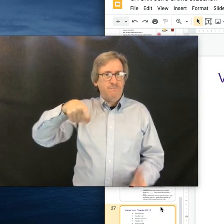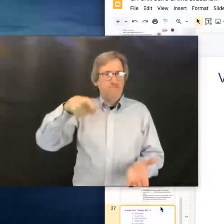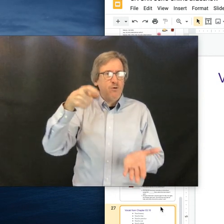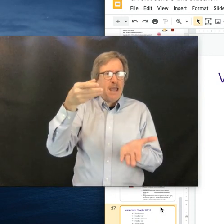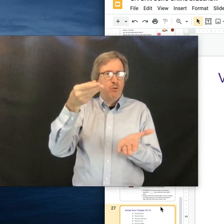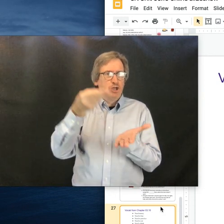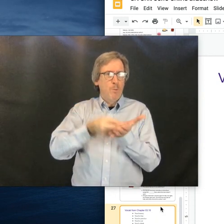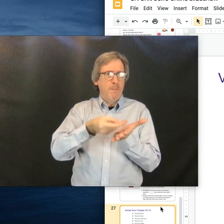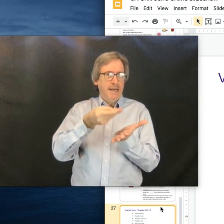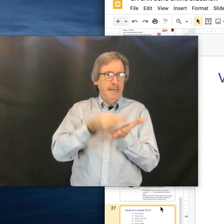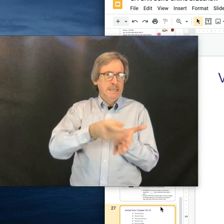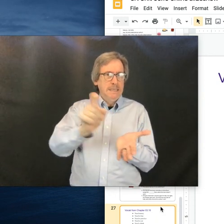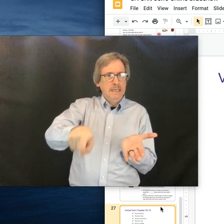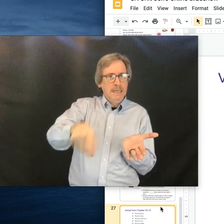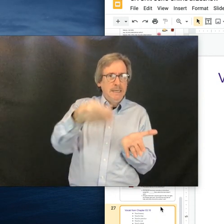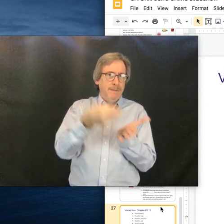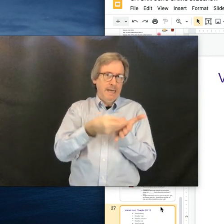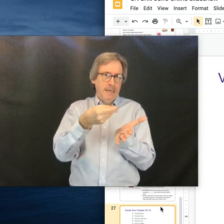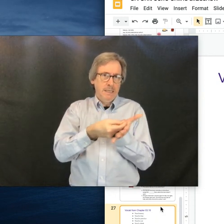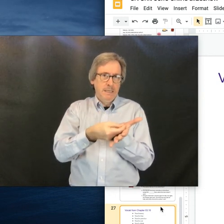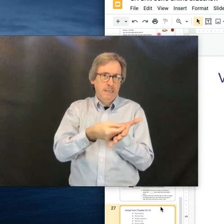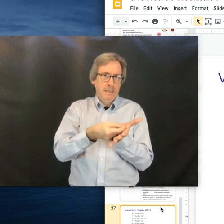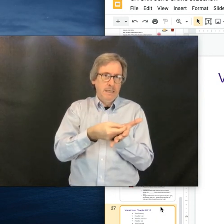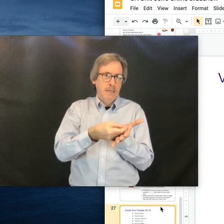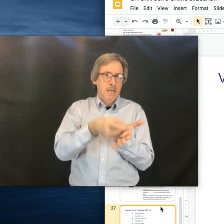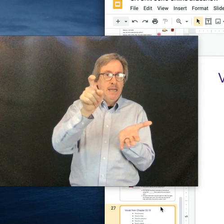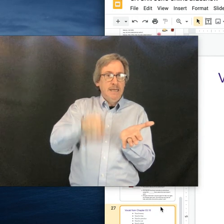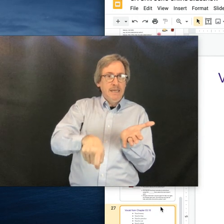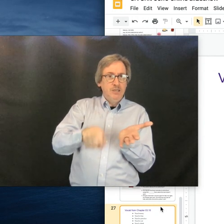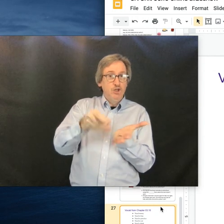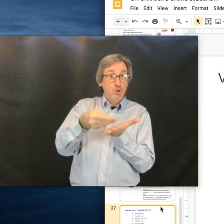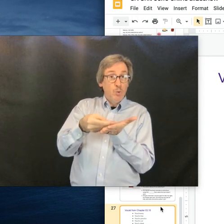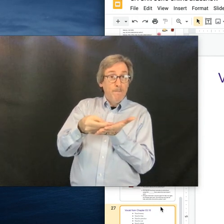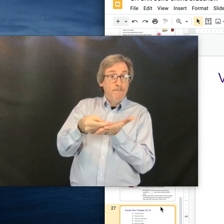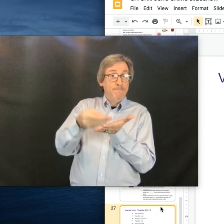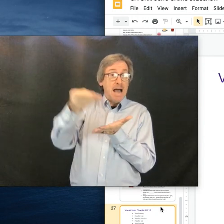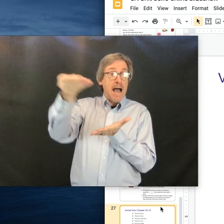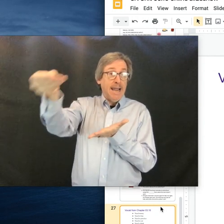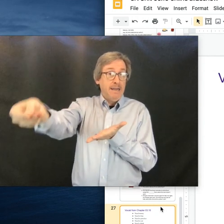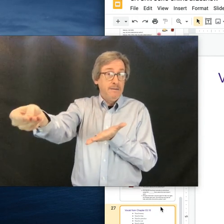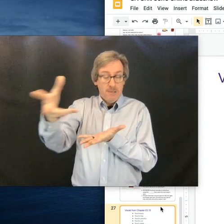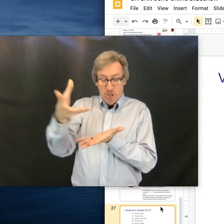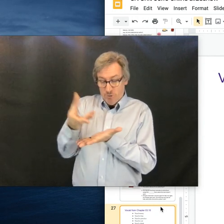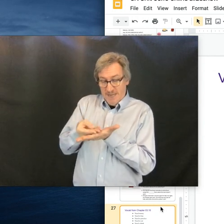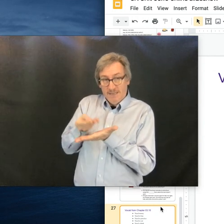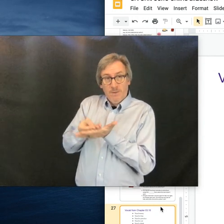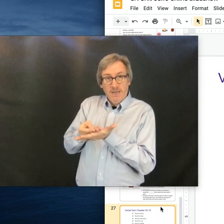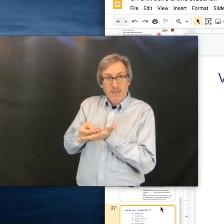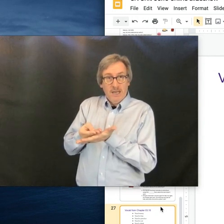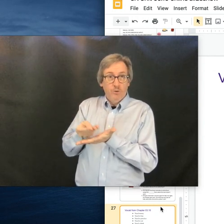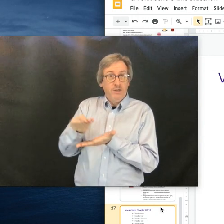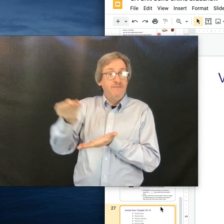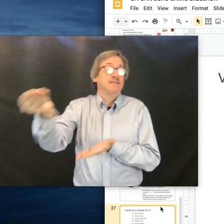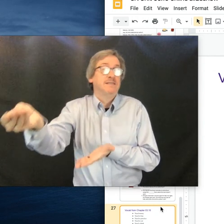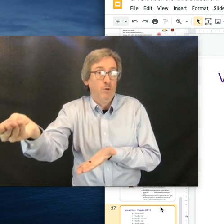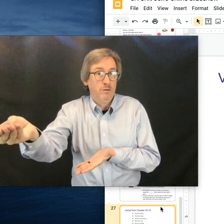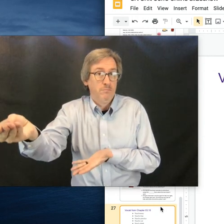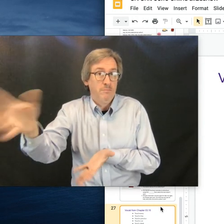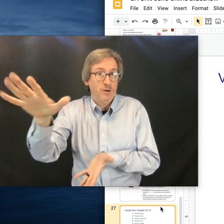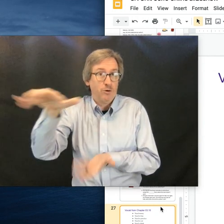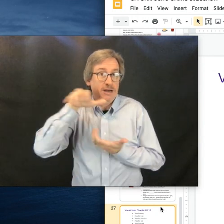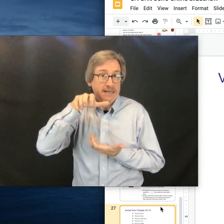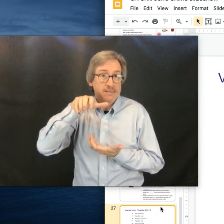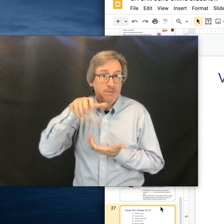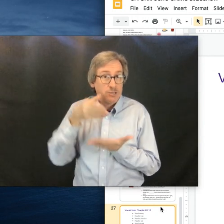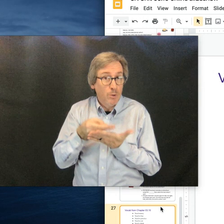and the vocab will show money, need money, need to buy. You take the money and you give it to someone